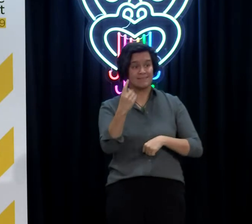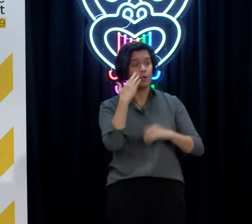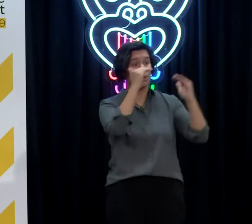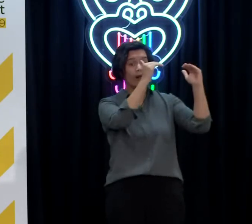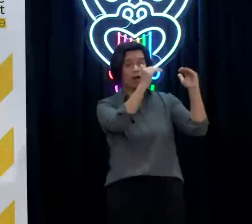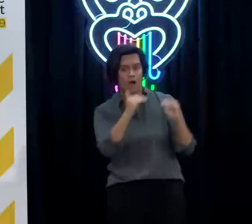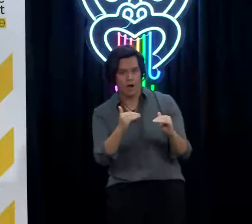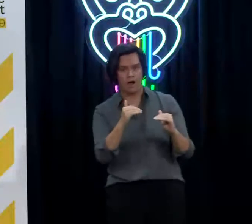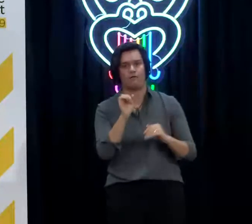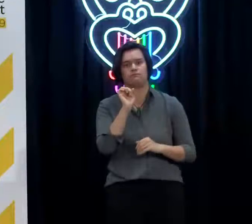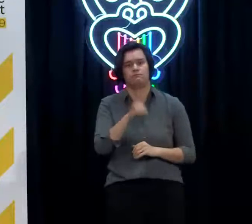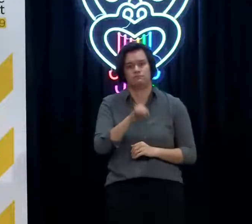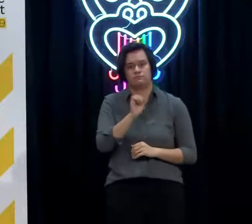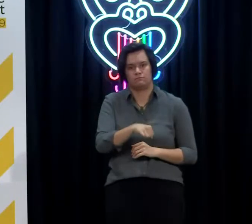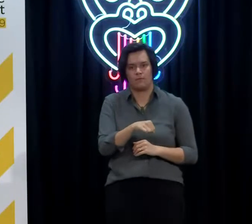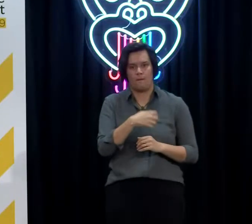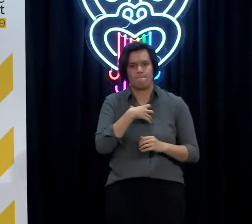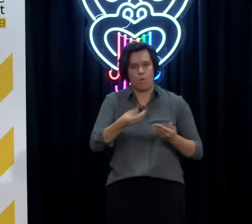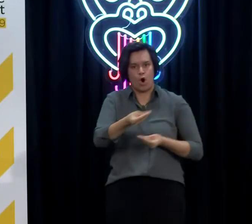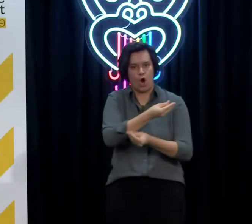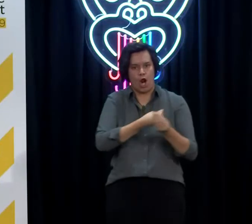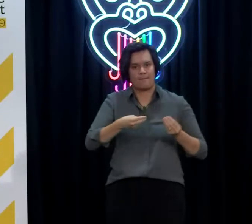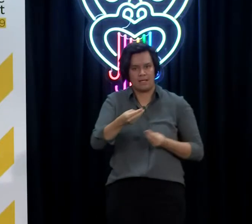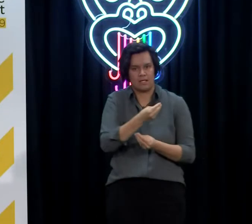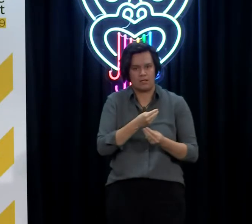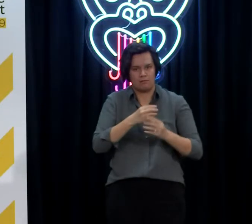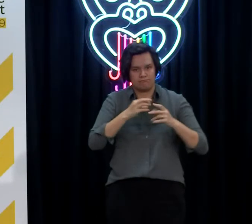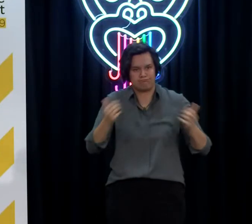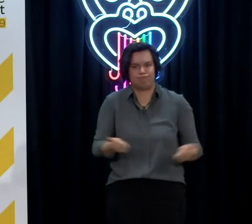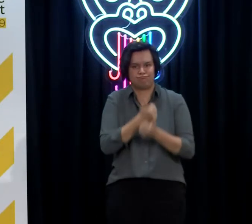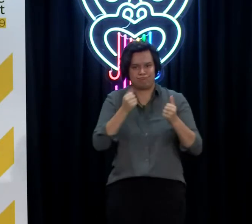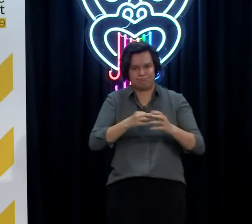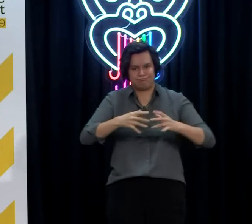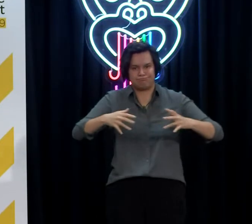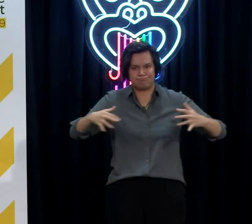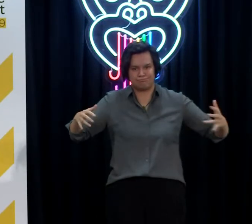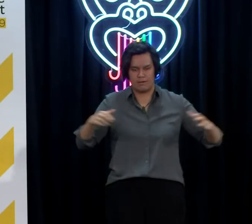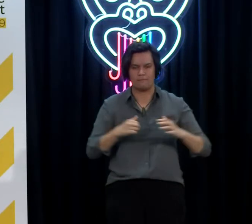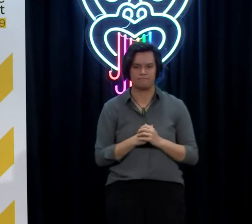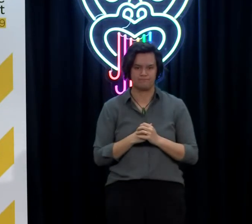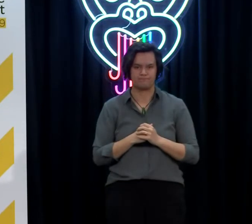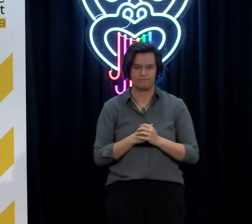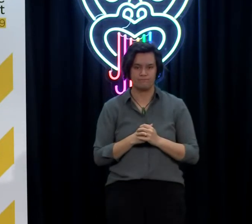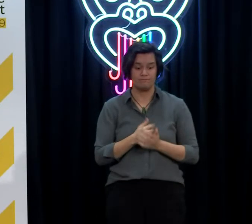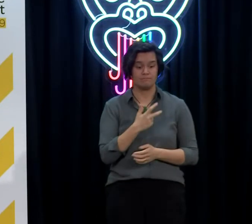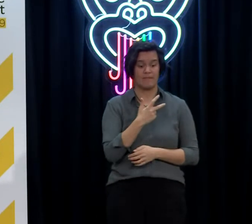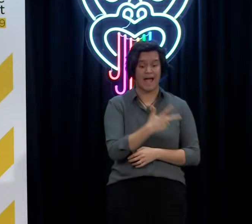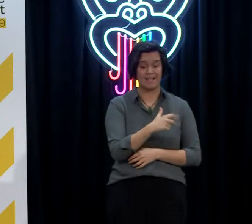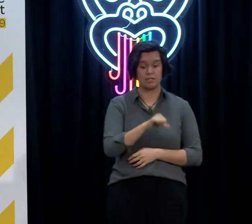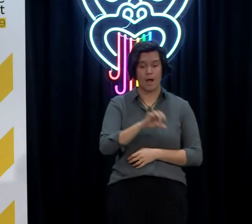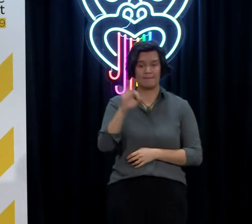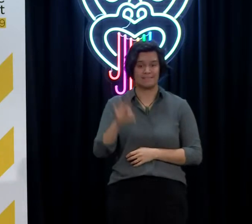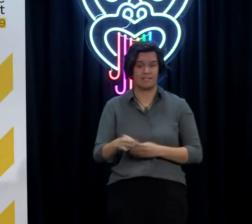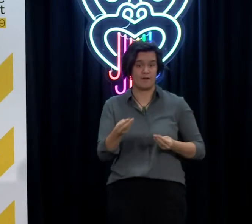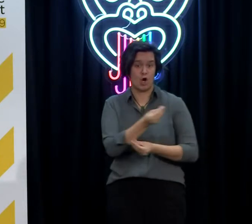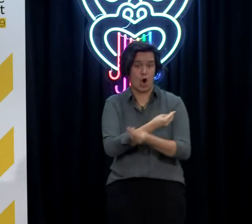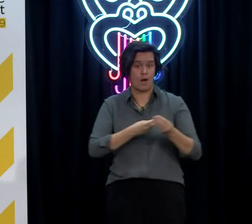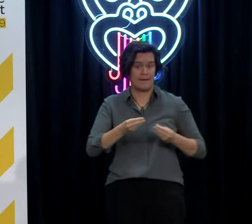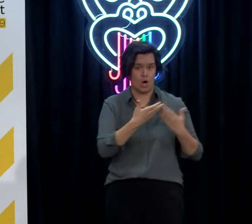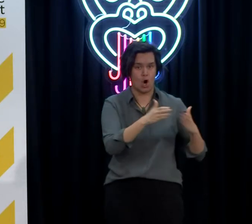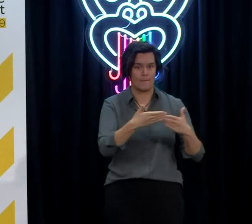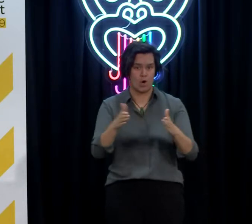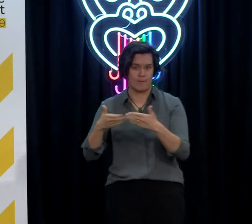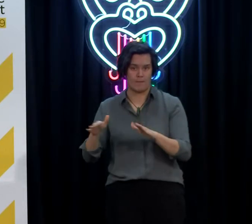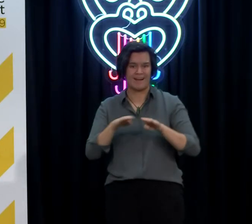2, 85 to 90% of economic activity is possible at Alert Level 3. To put some numbers